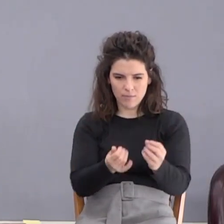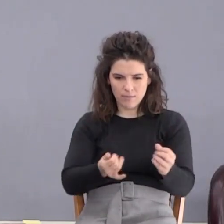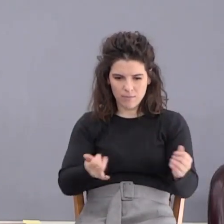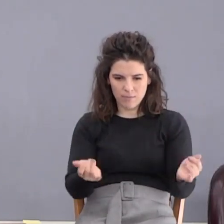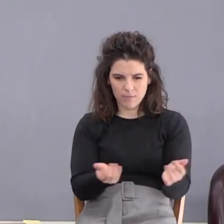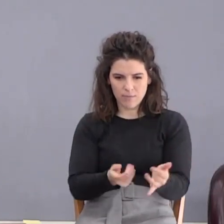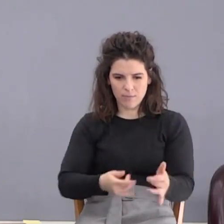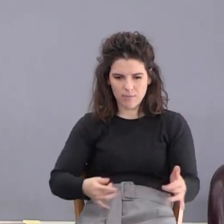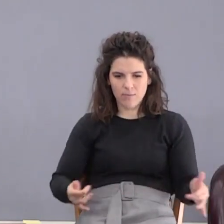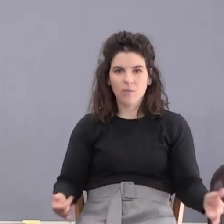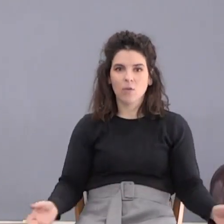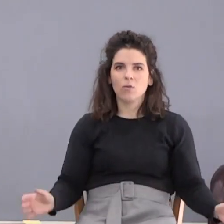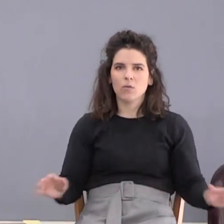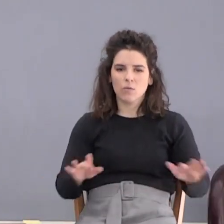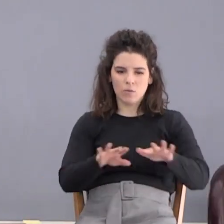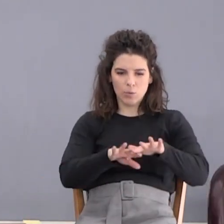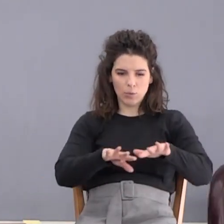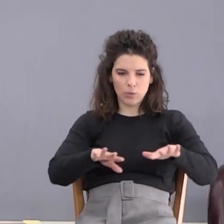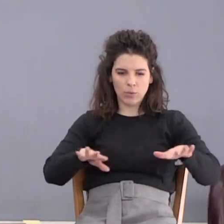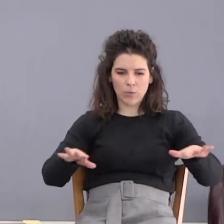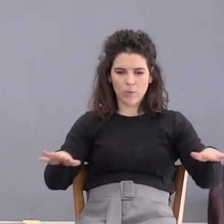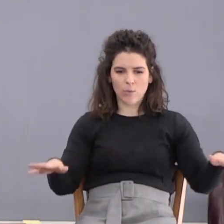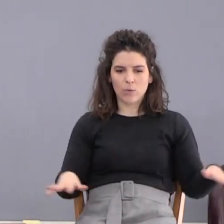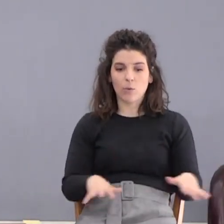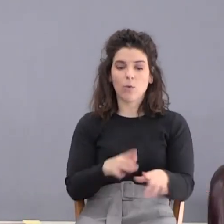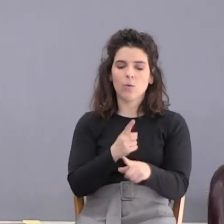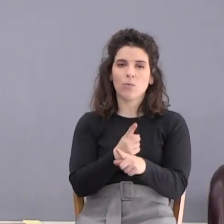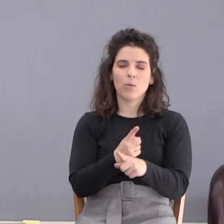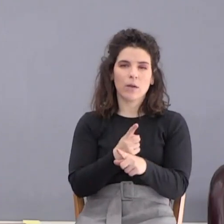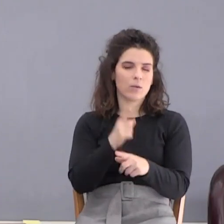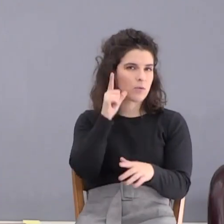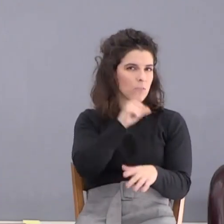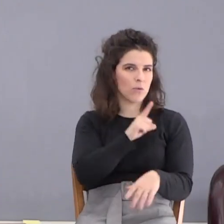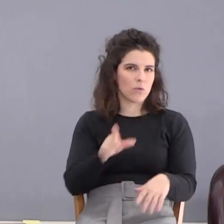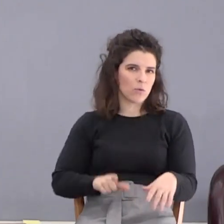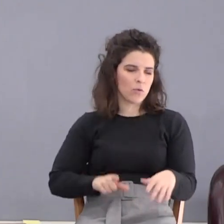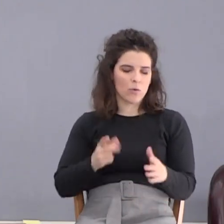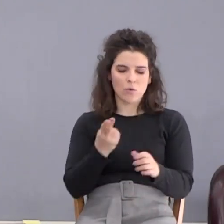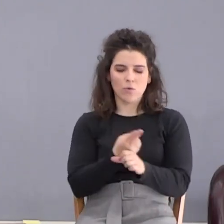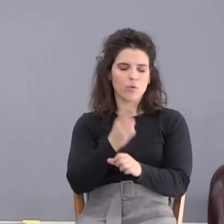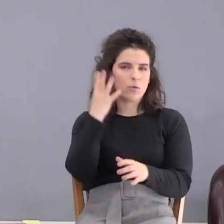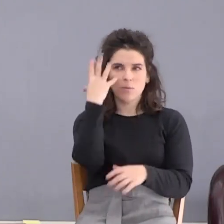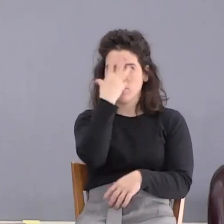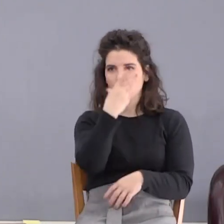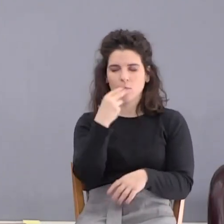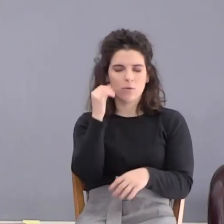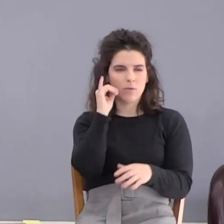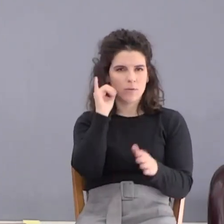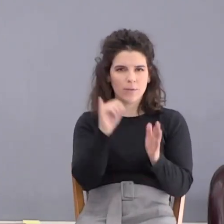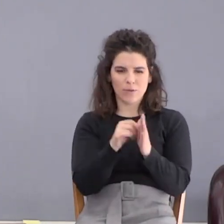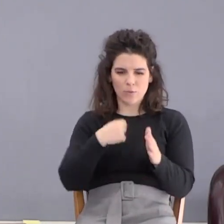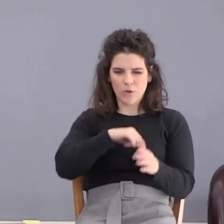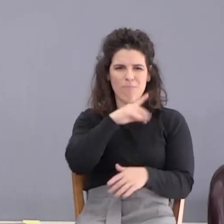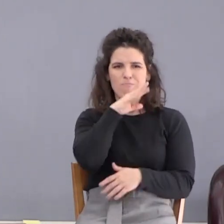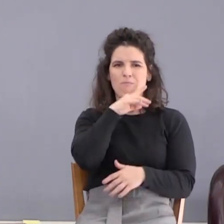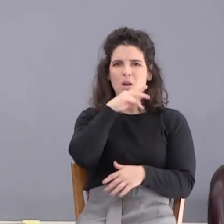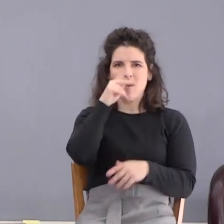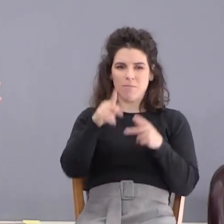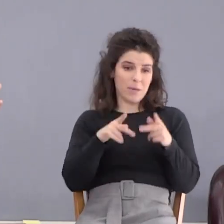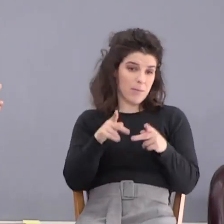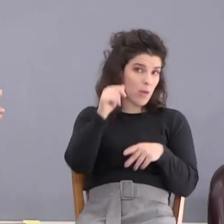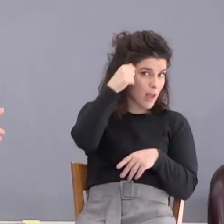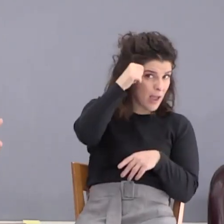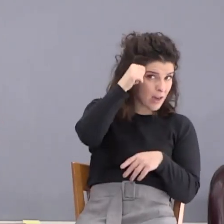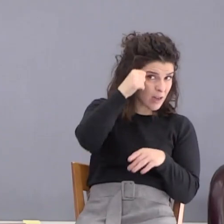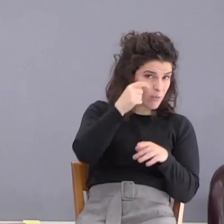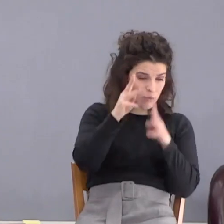dissolves. And so the Lord's using just beautiful imagery here. We're mud people, aren't we? Adam